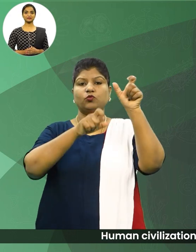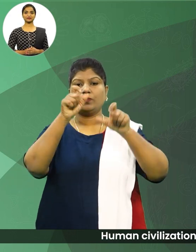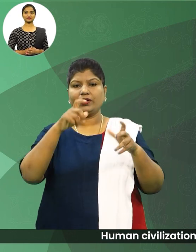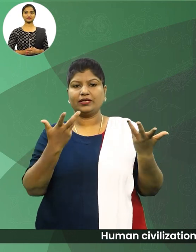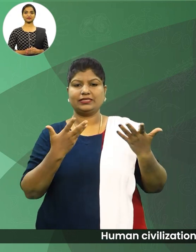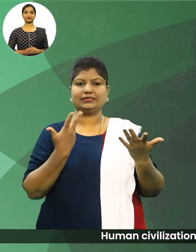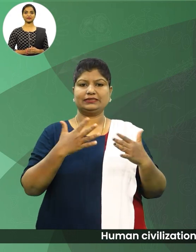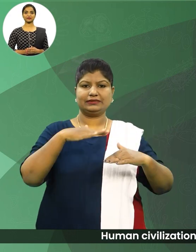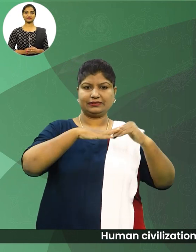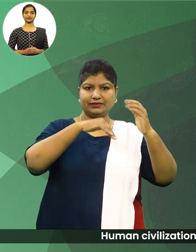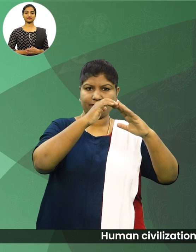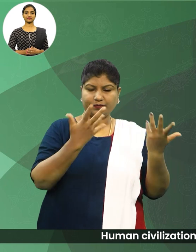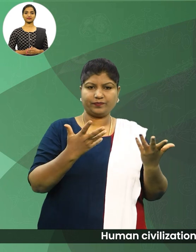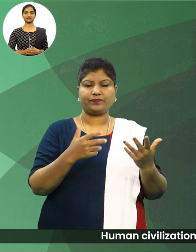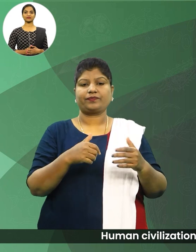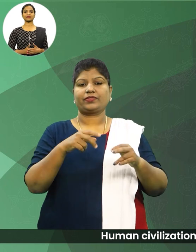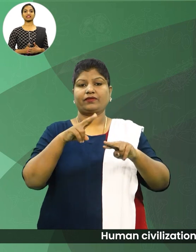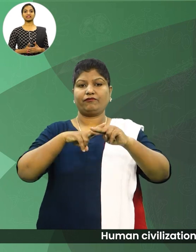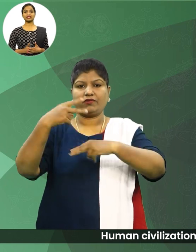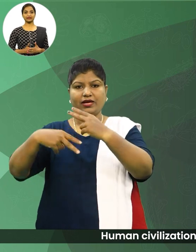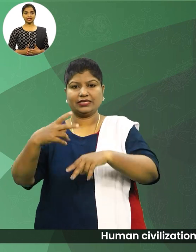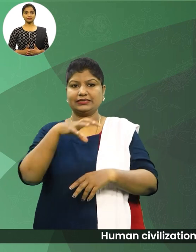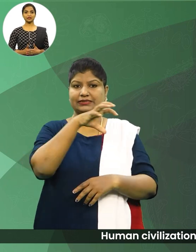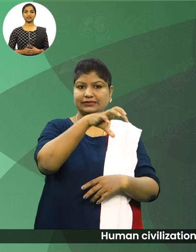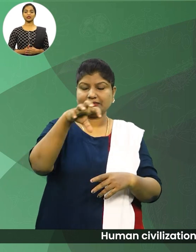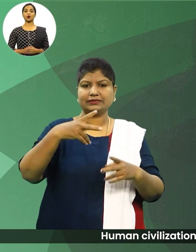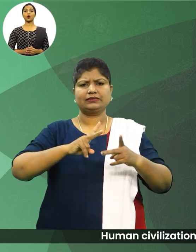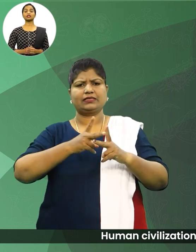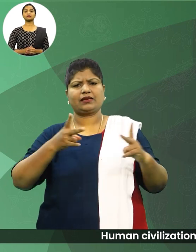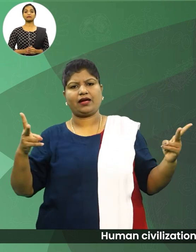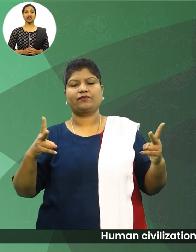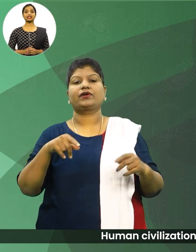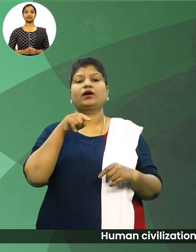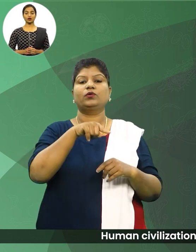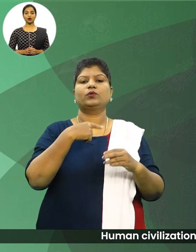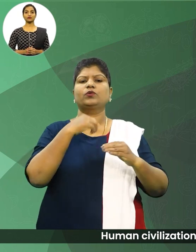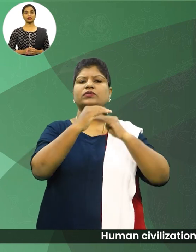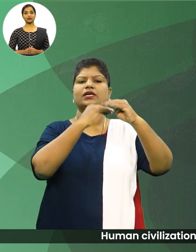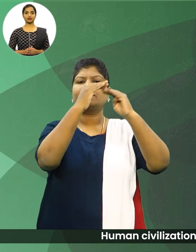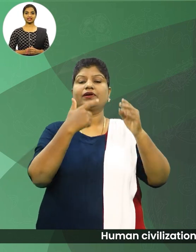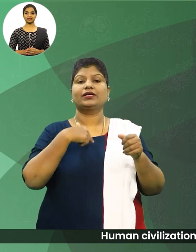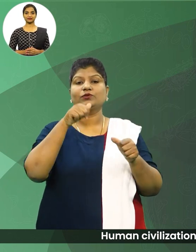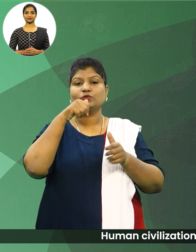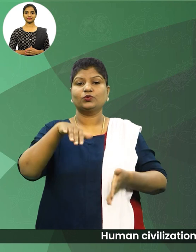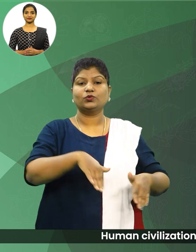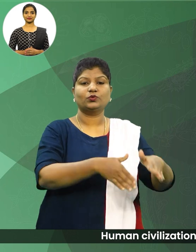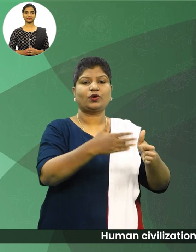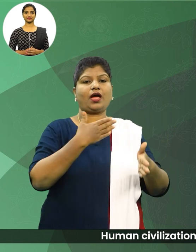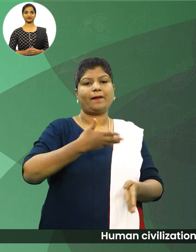developed on the banks of rivers.